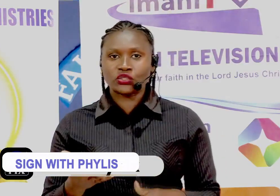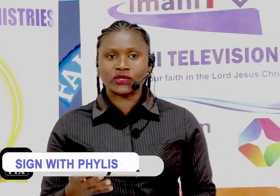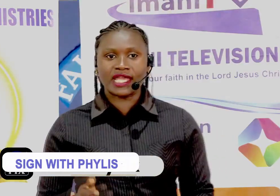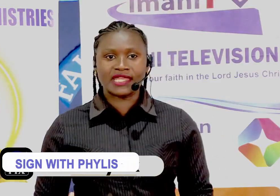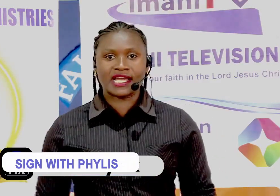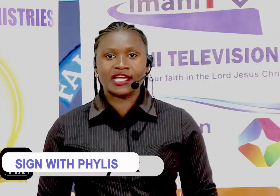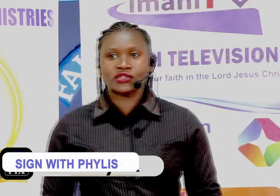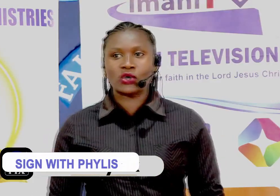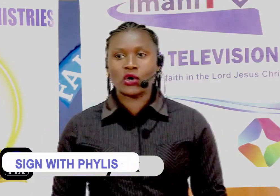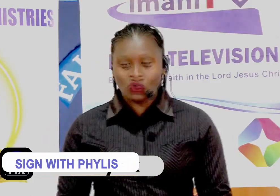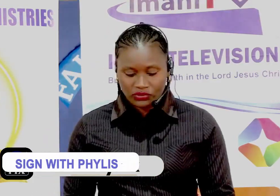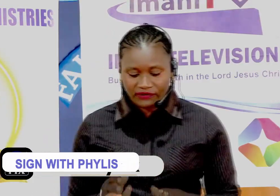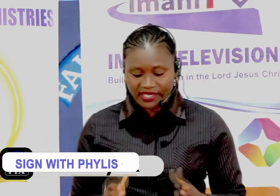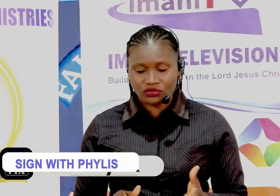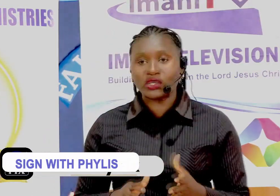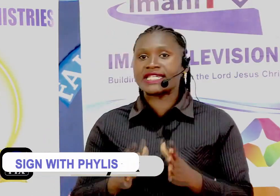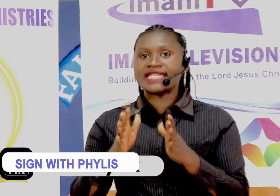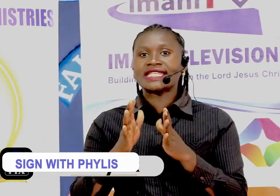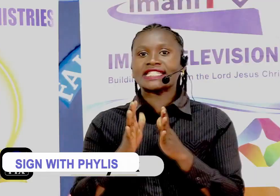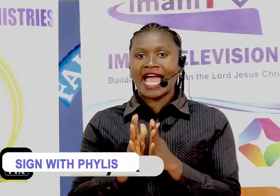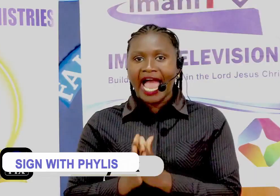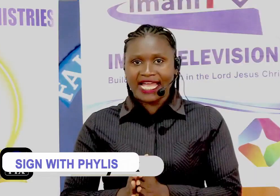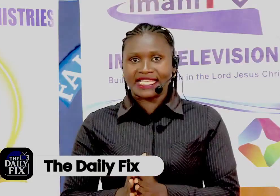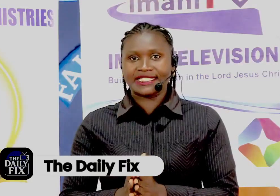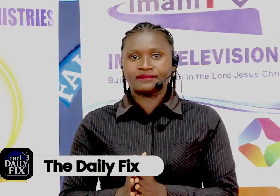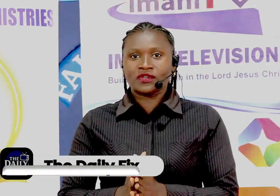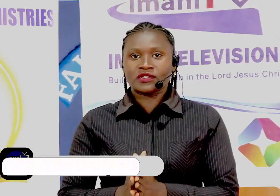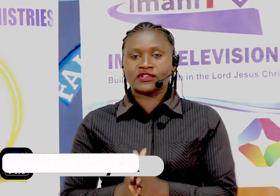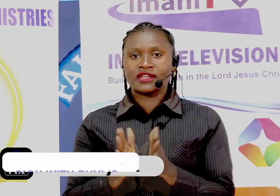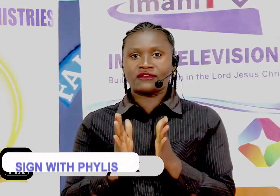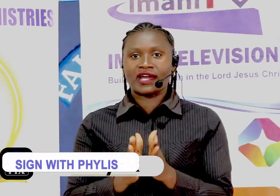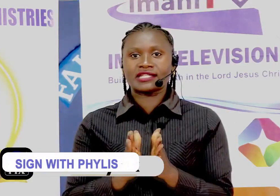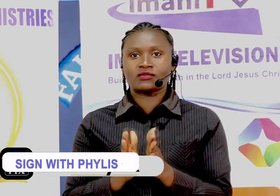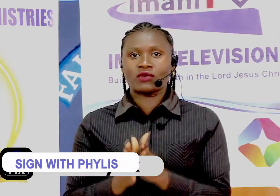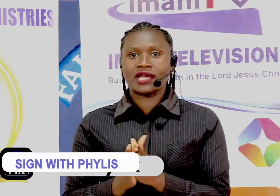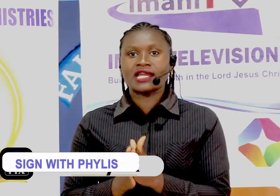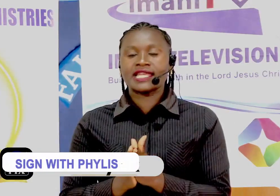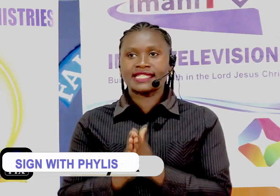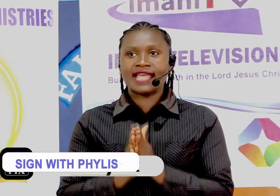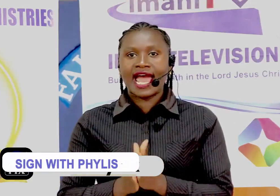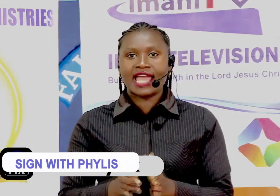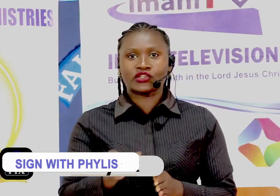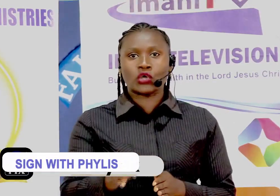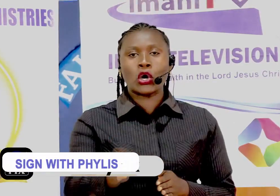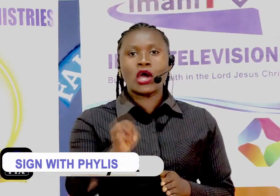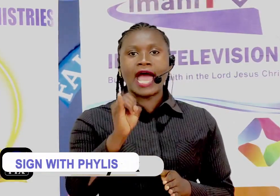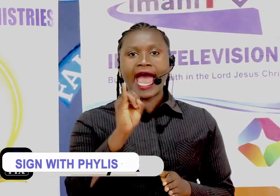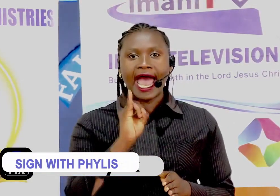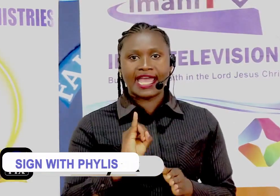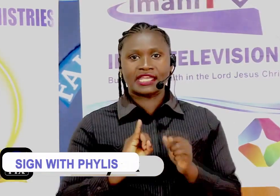together. So the first one is I. So the first word is I. So I,